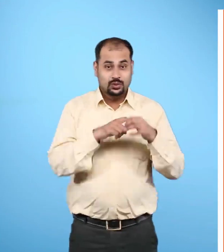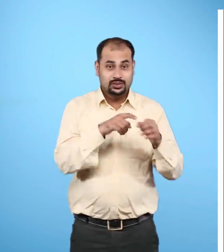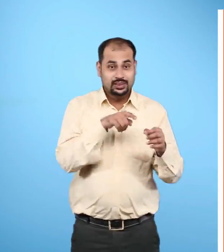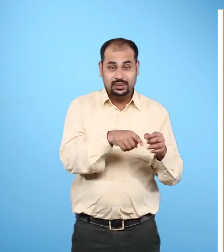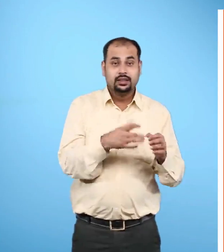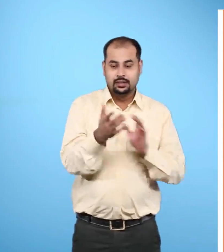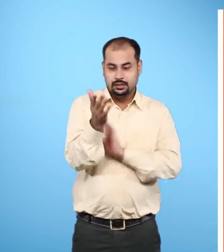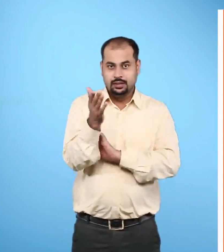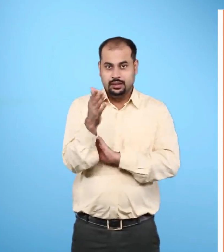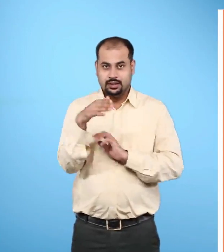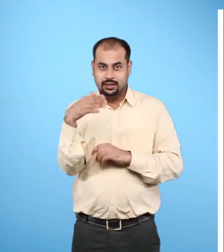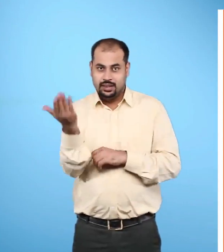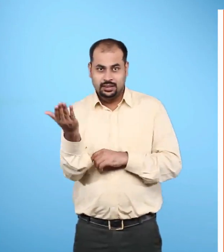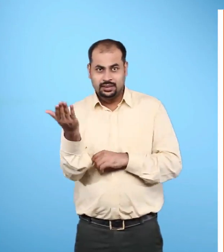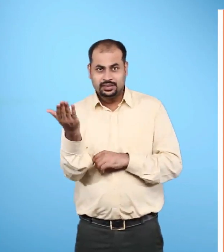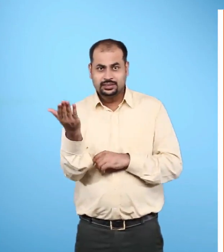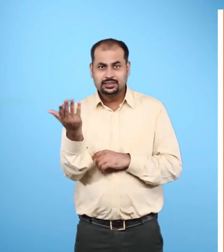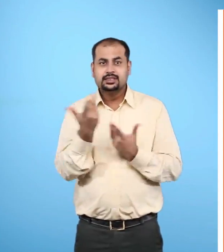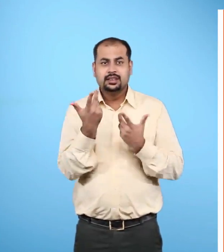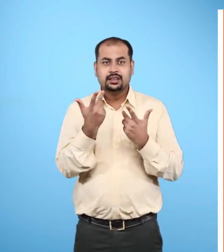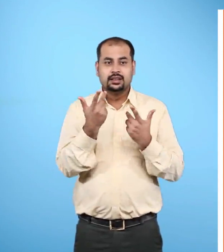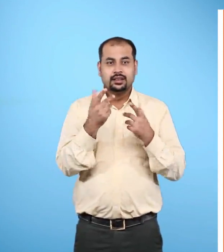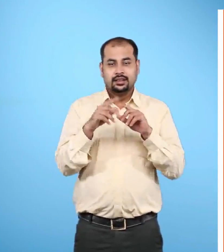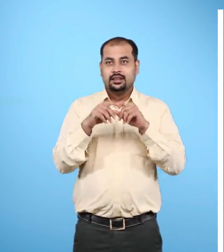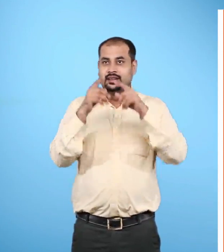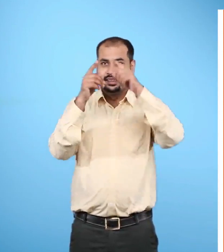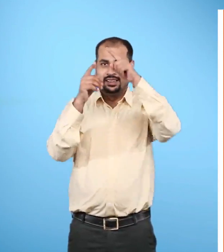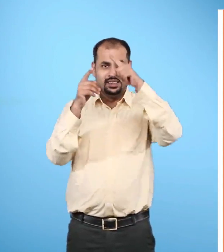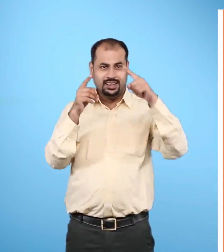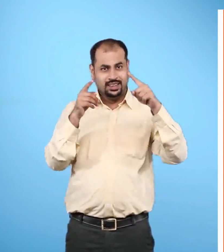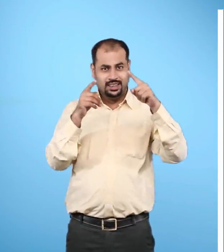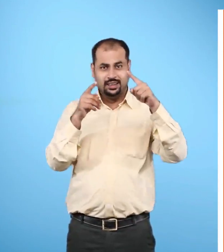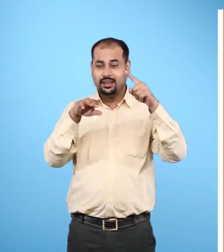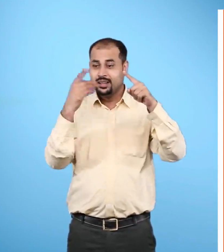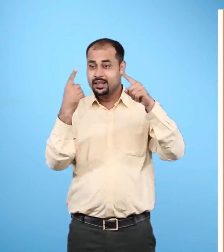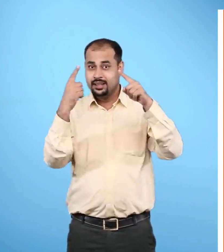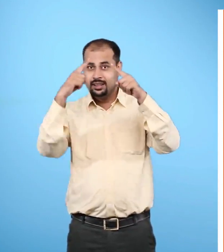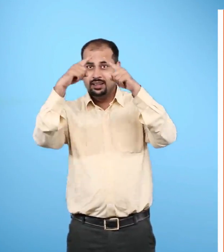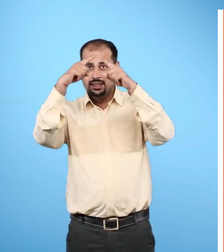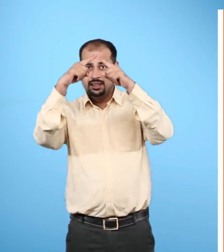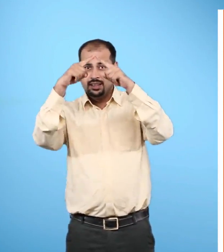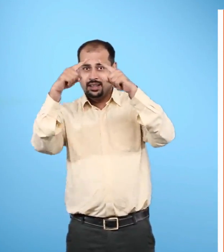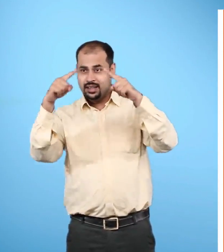To the right side of the question, we see a square grid with one sloping line drawn.